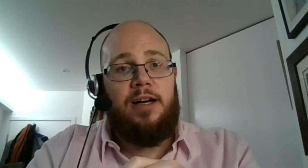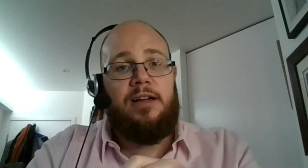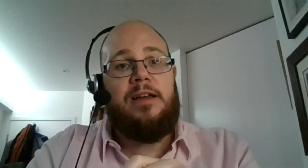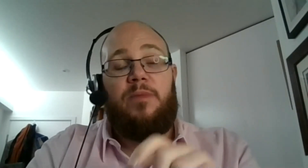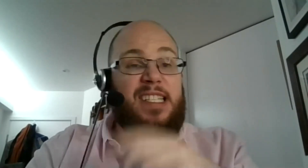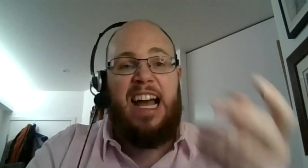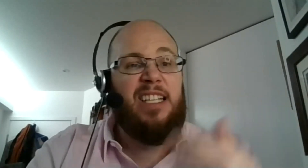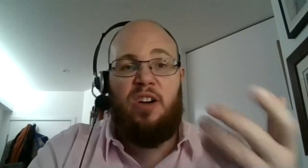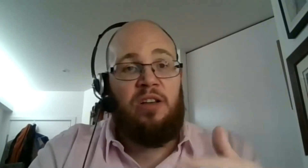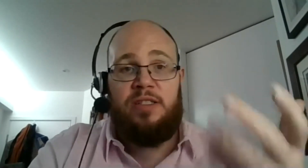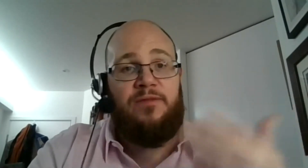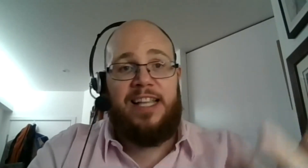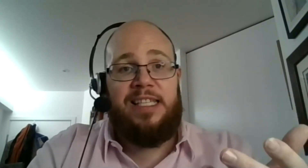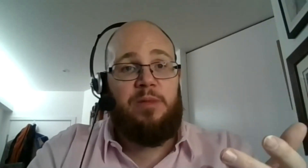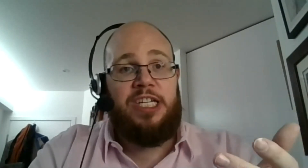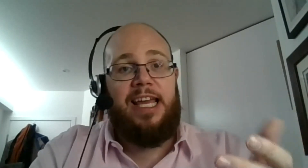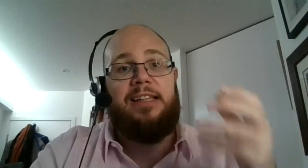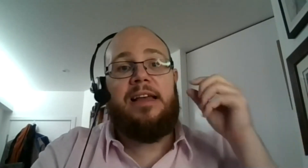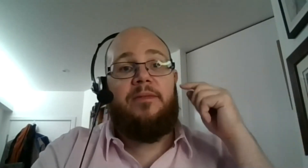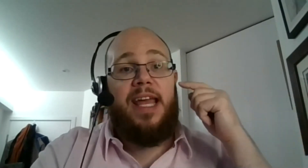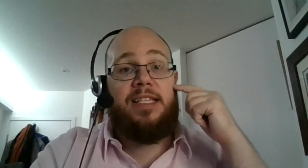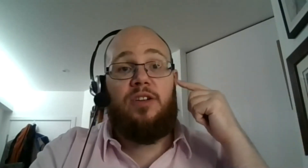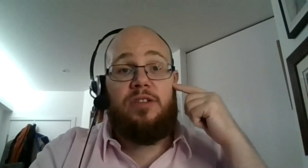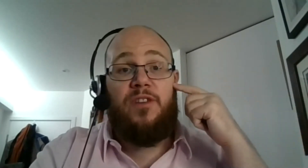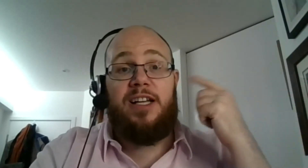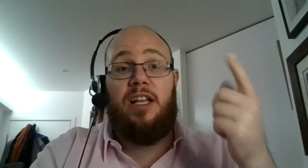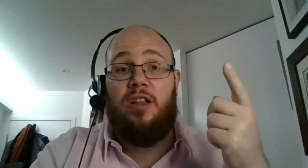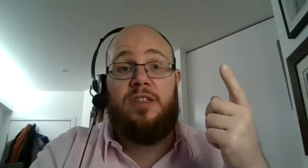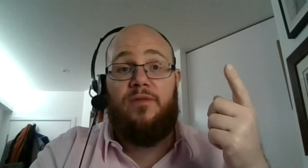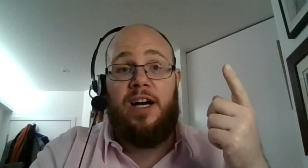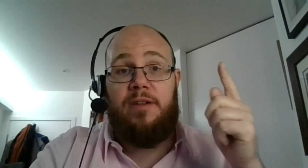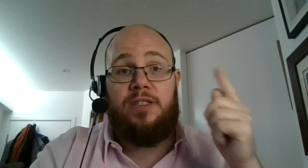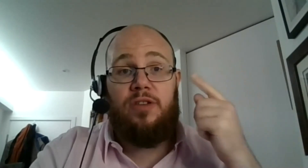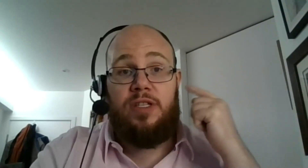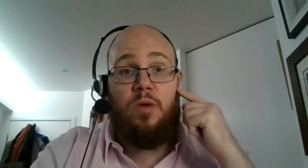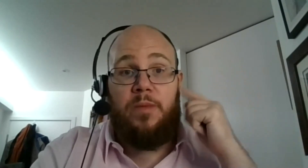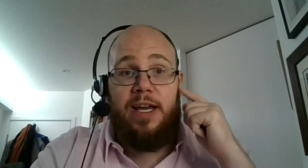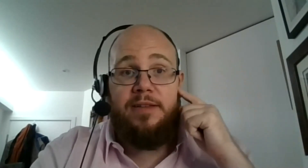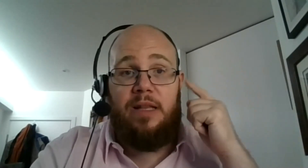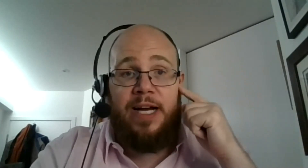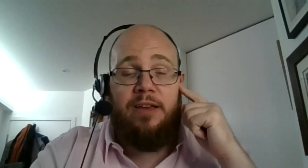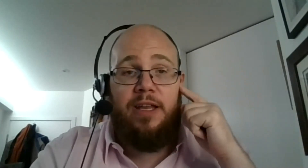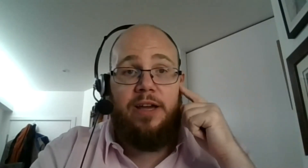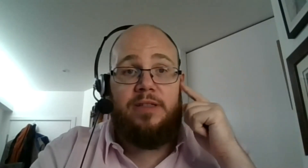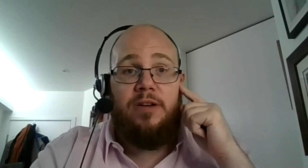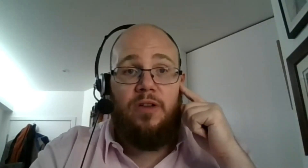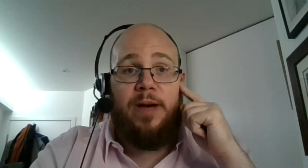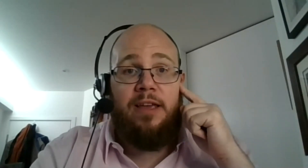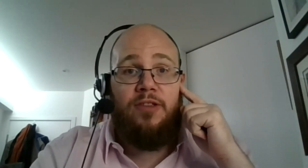work, because it hasn't got lots of fancy machines, it's got to find a lot of virus on the swab that goes in the back of your nose or the back of your